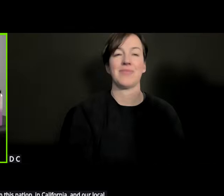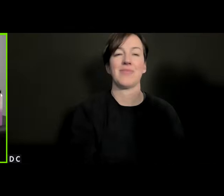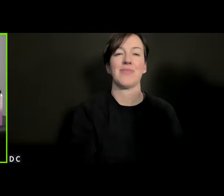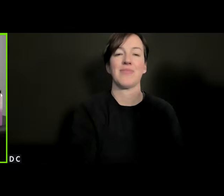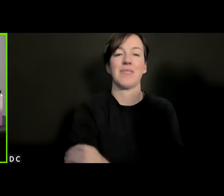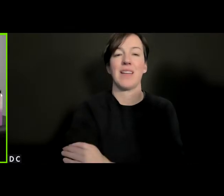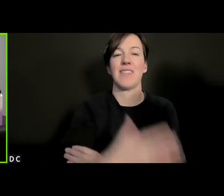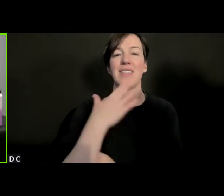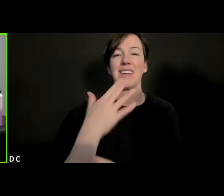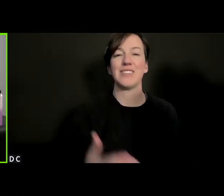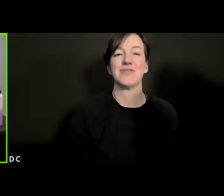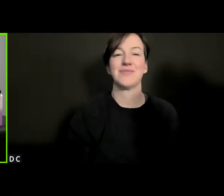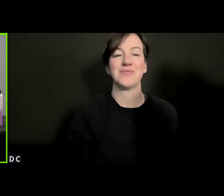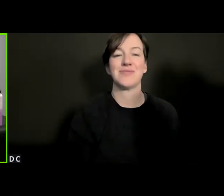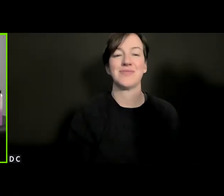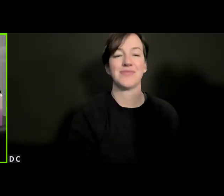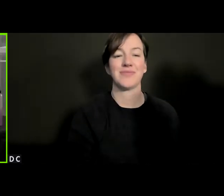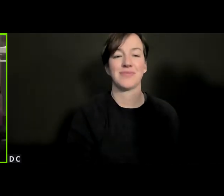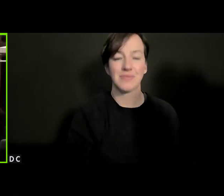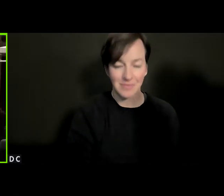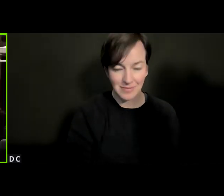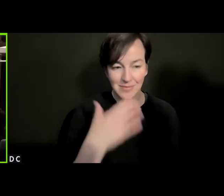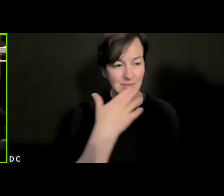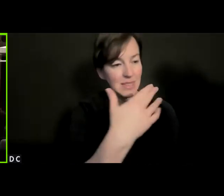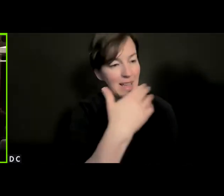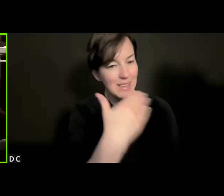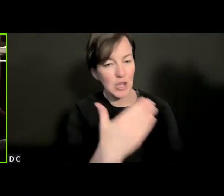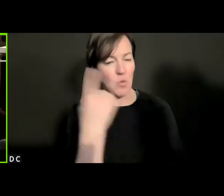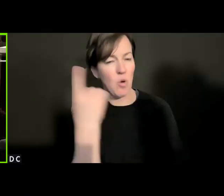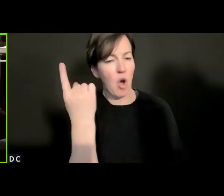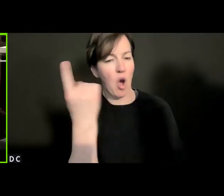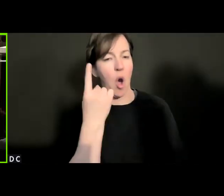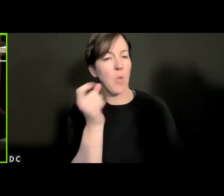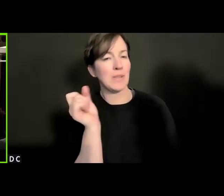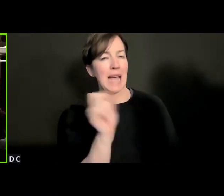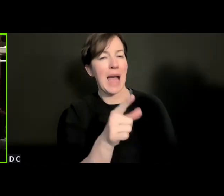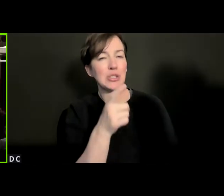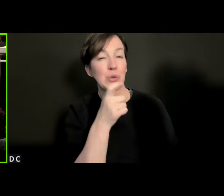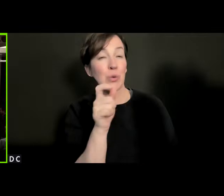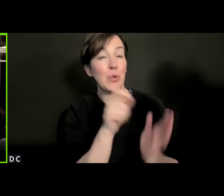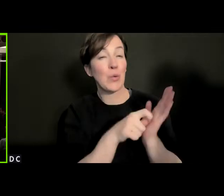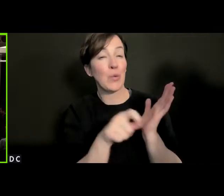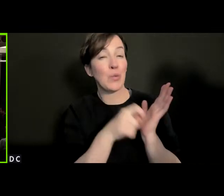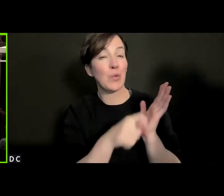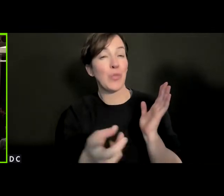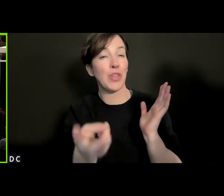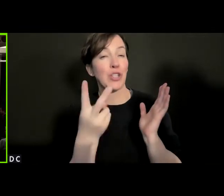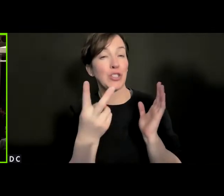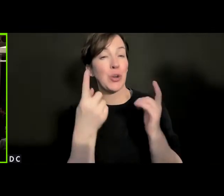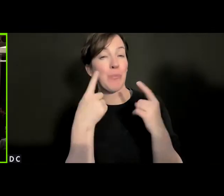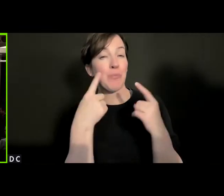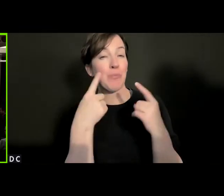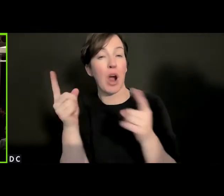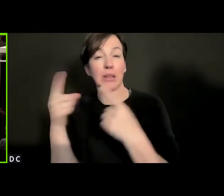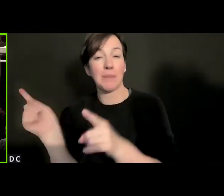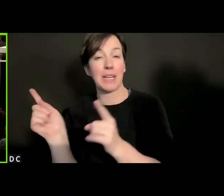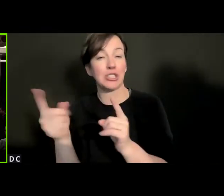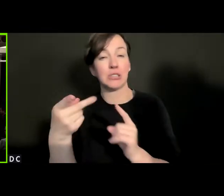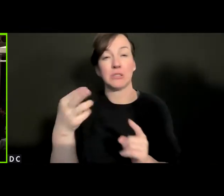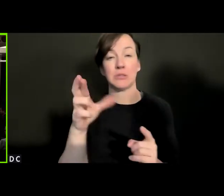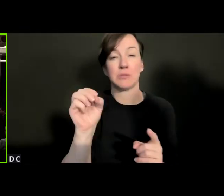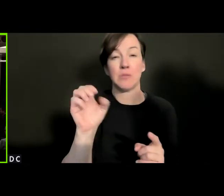Thank you. Thank you. I always ask, who wrote the two proclamations?